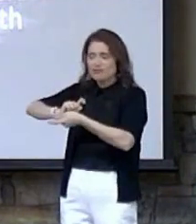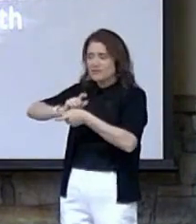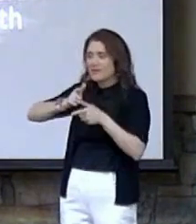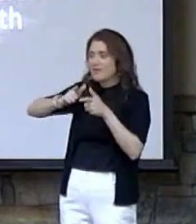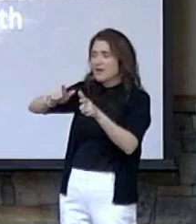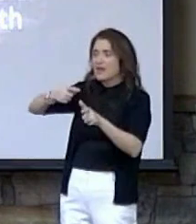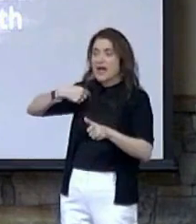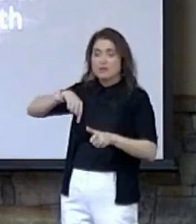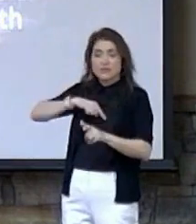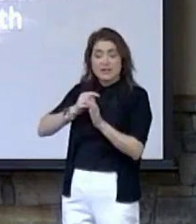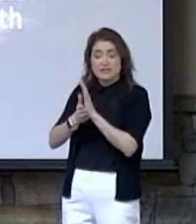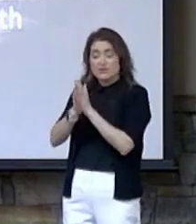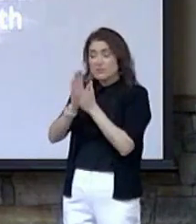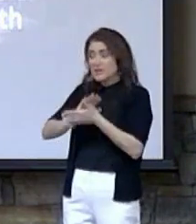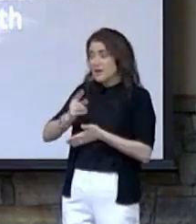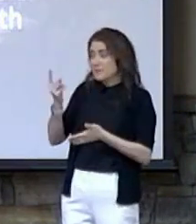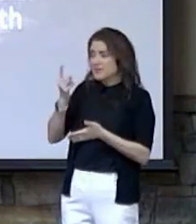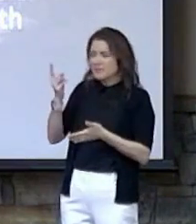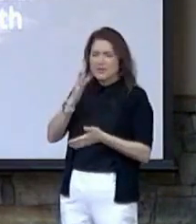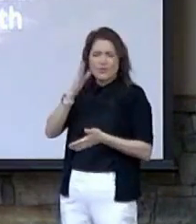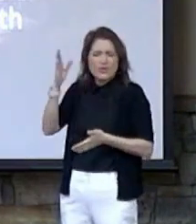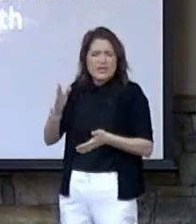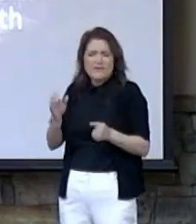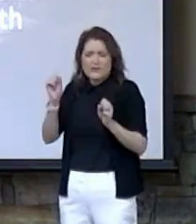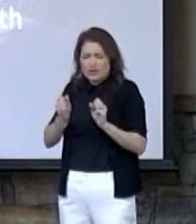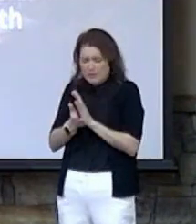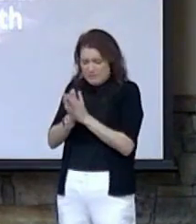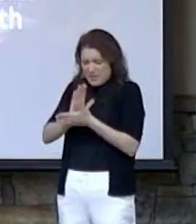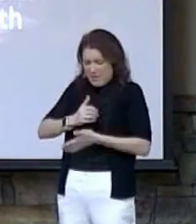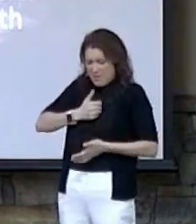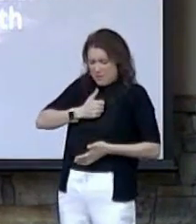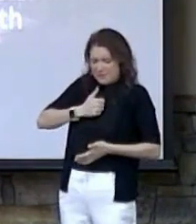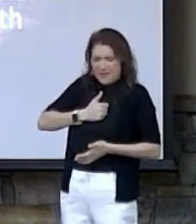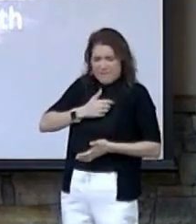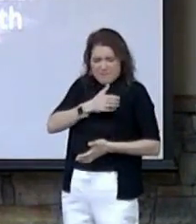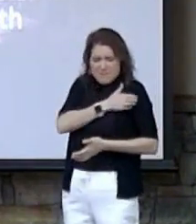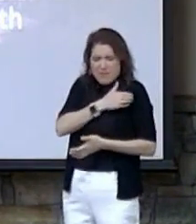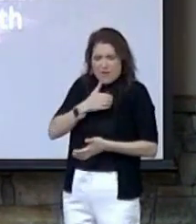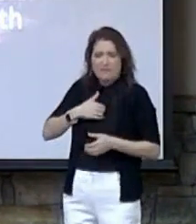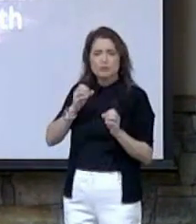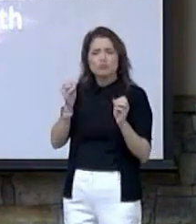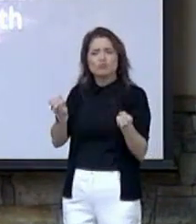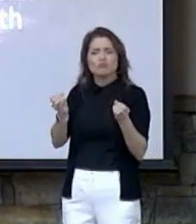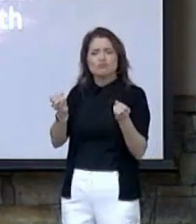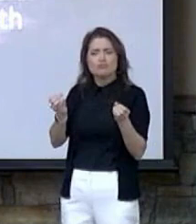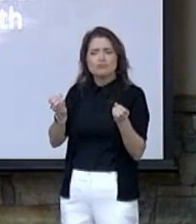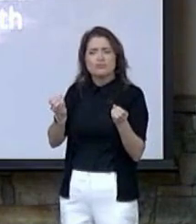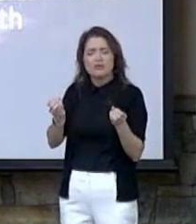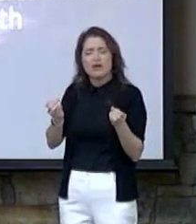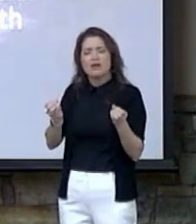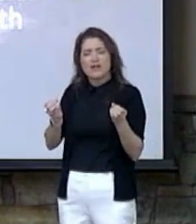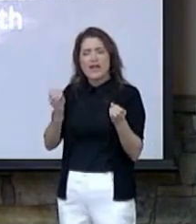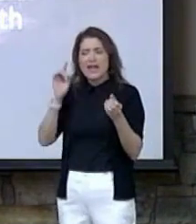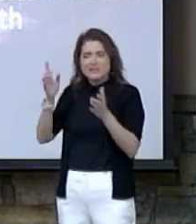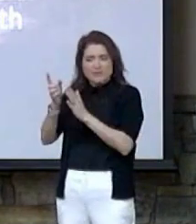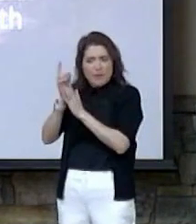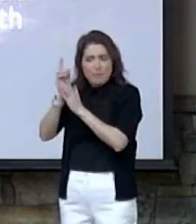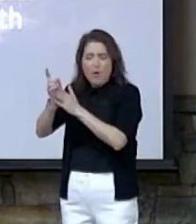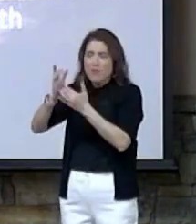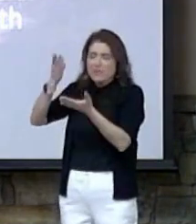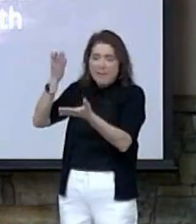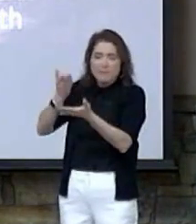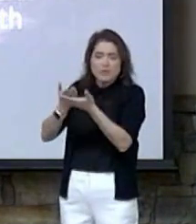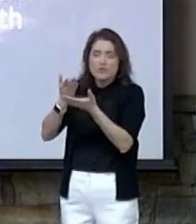be something we could never be in and of ourselves. It is the crowning moment that proves